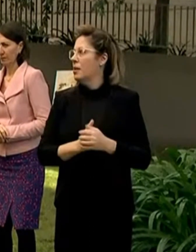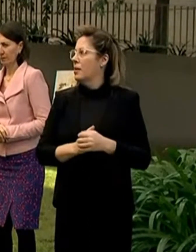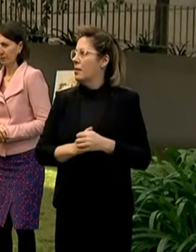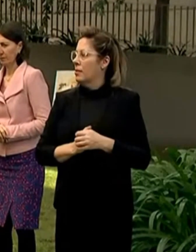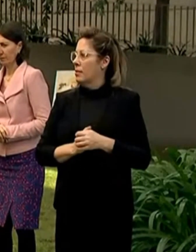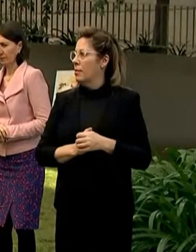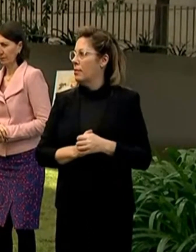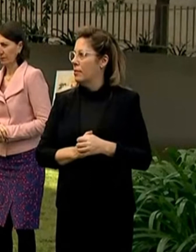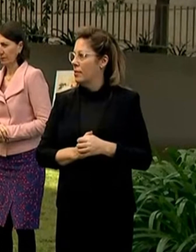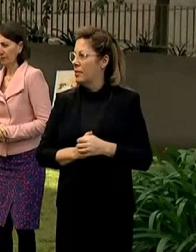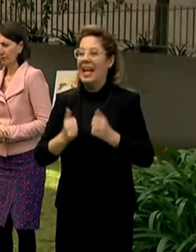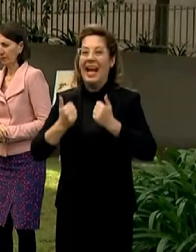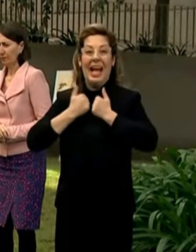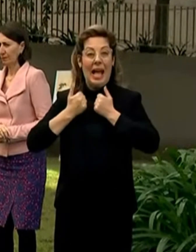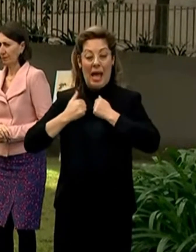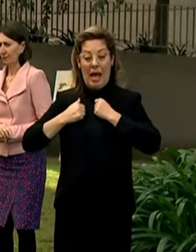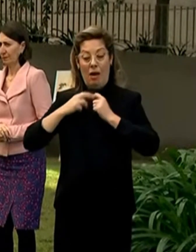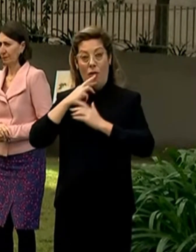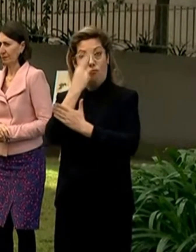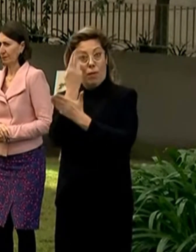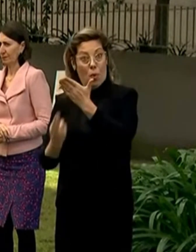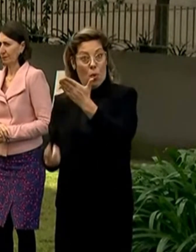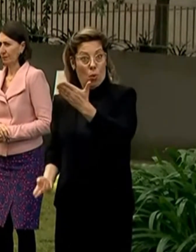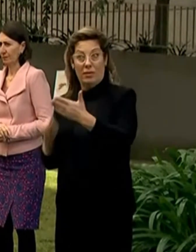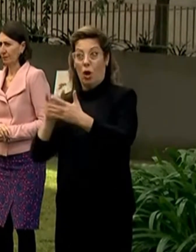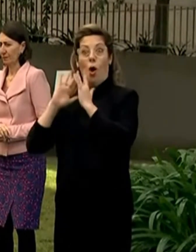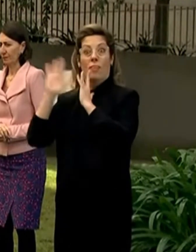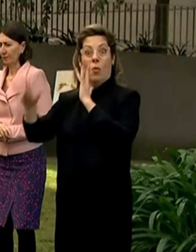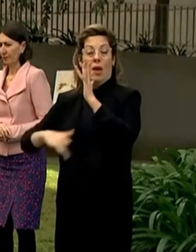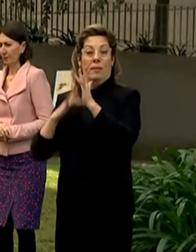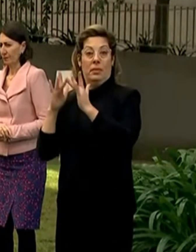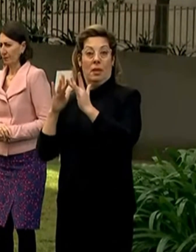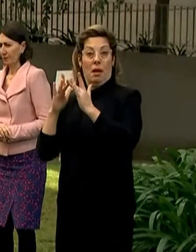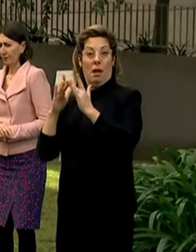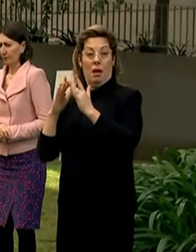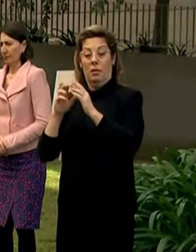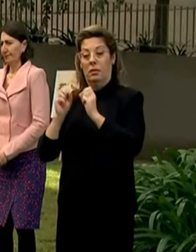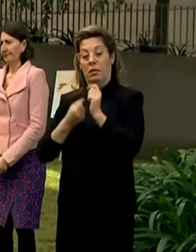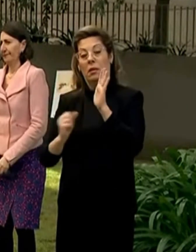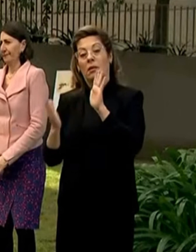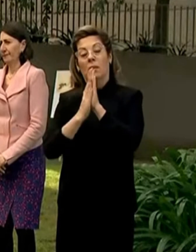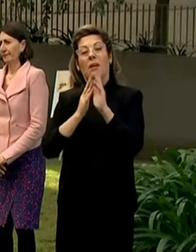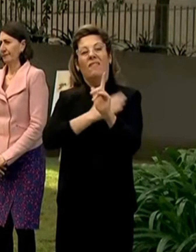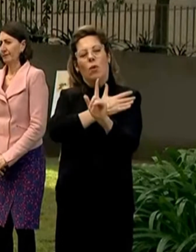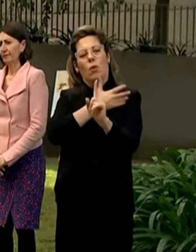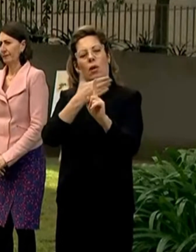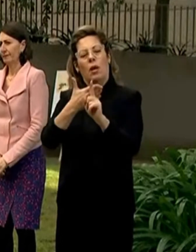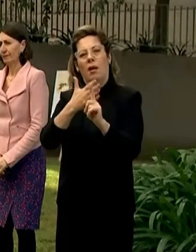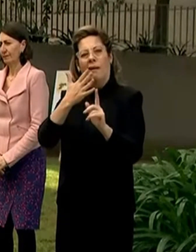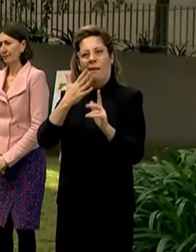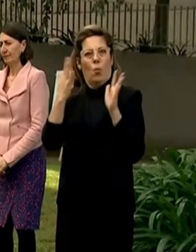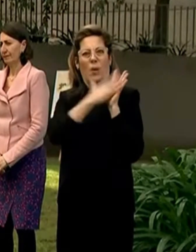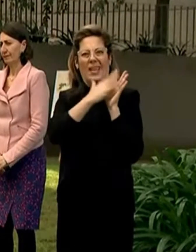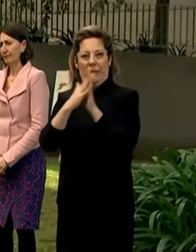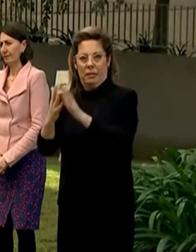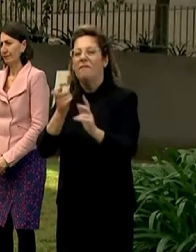So our epidemiology report, which is on our website, provides the data for the few weeks before. So from memory, and this would